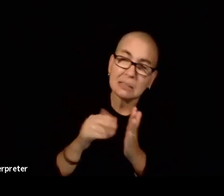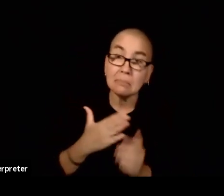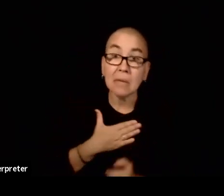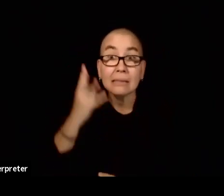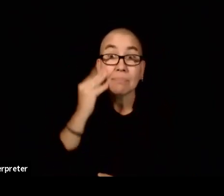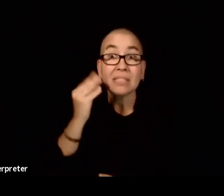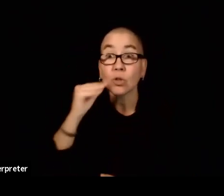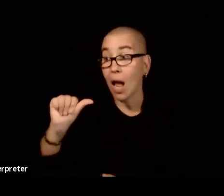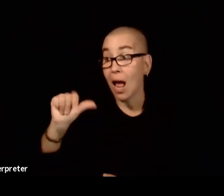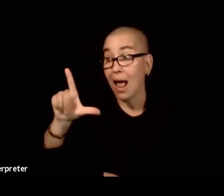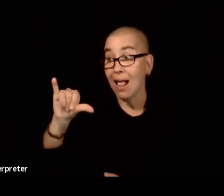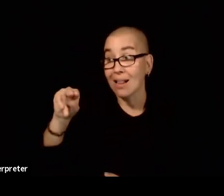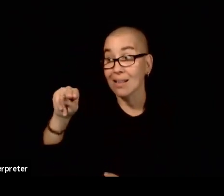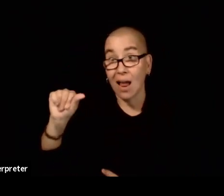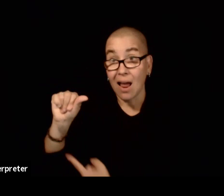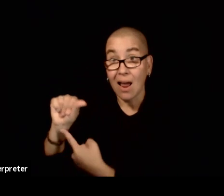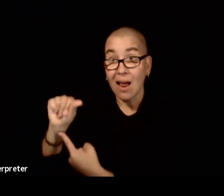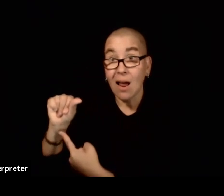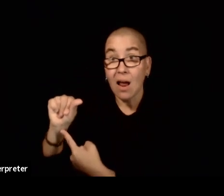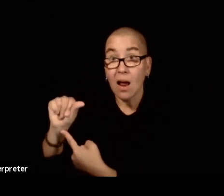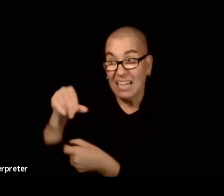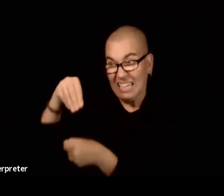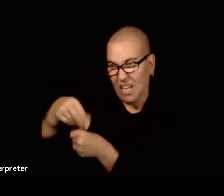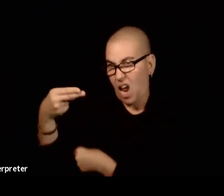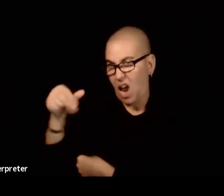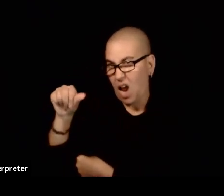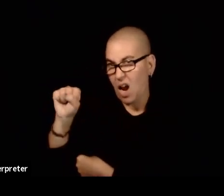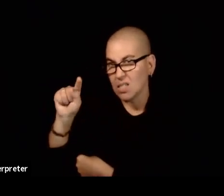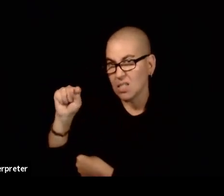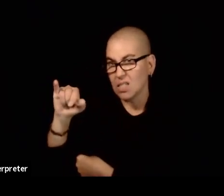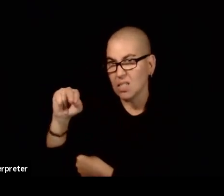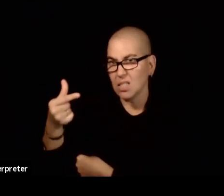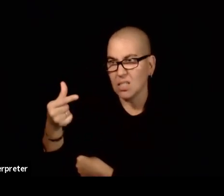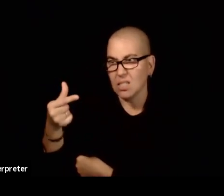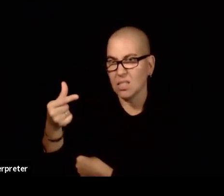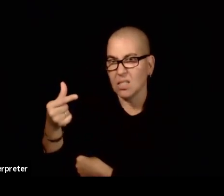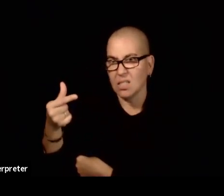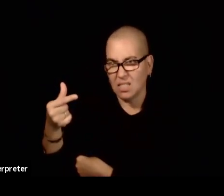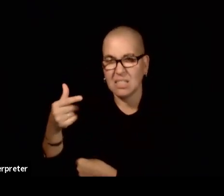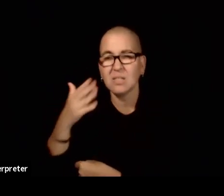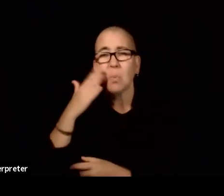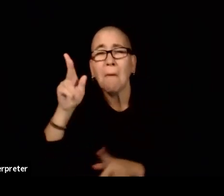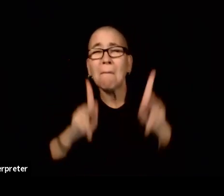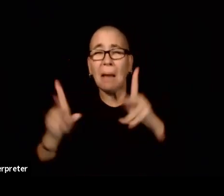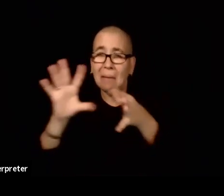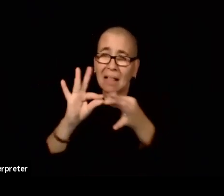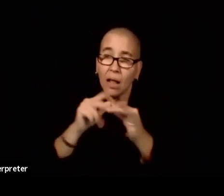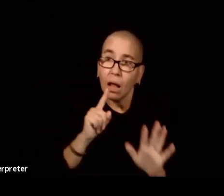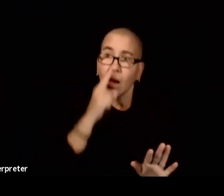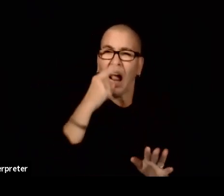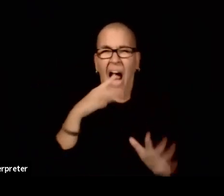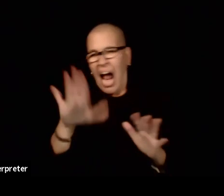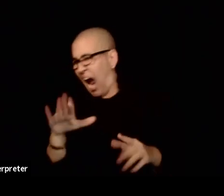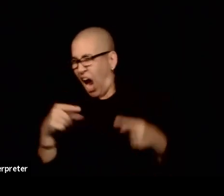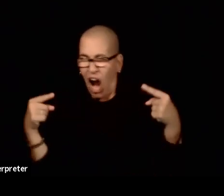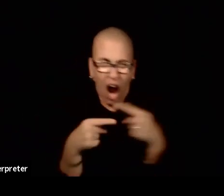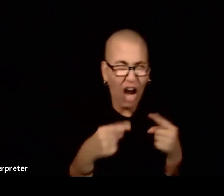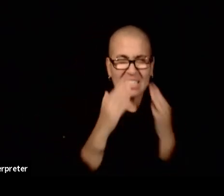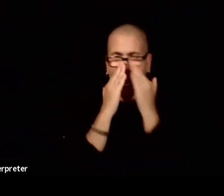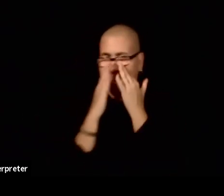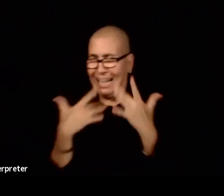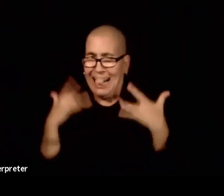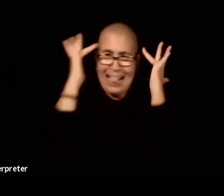I think people have stories of, getting a thing stuck in your nose, but they've made it so streamlined. It was so easy. And I think, you know,